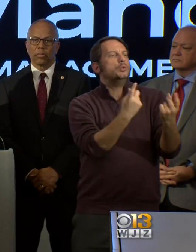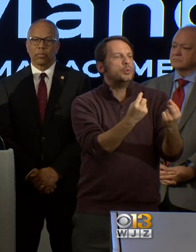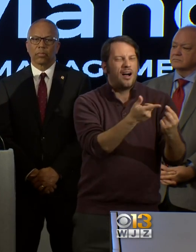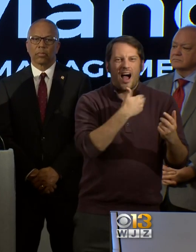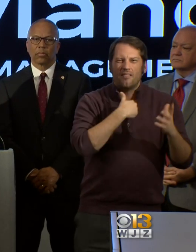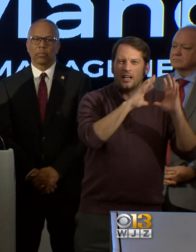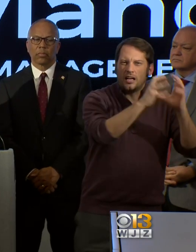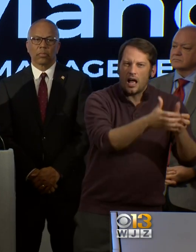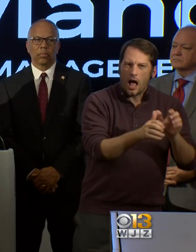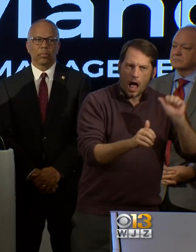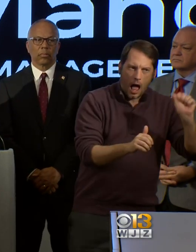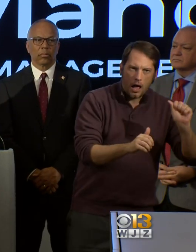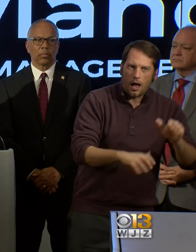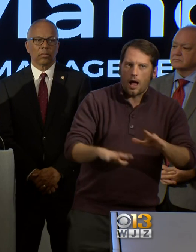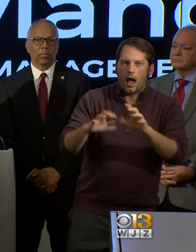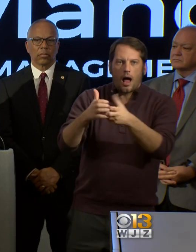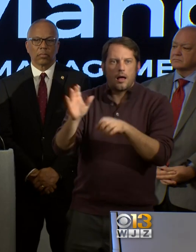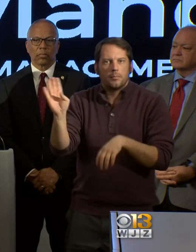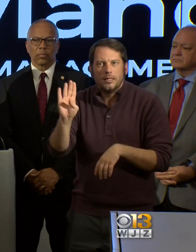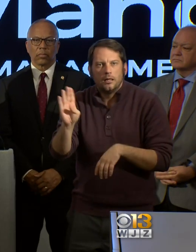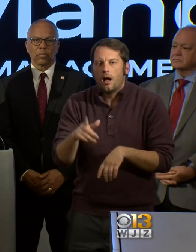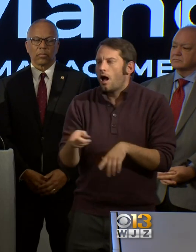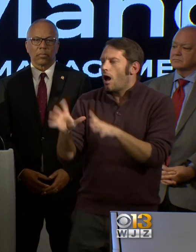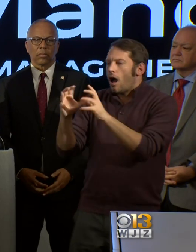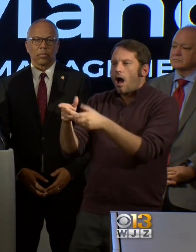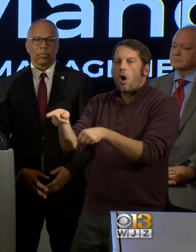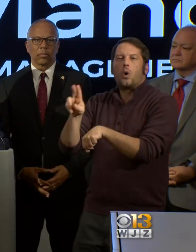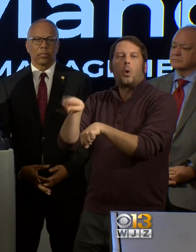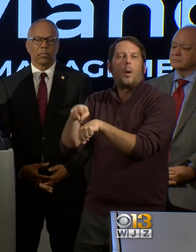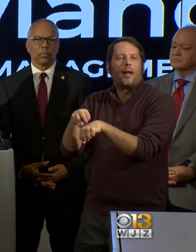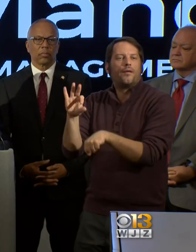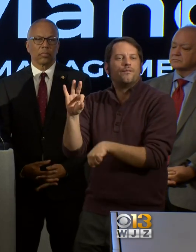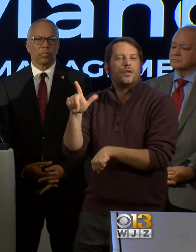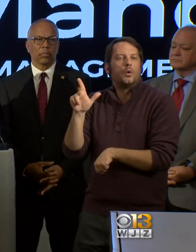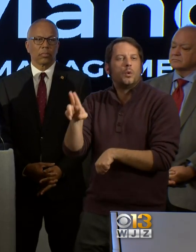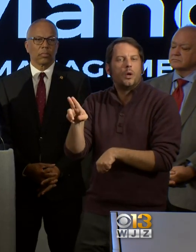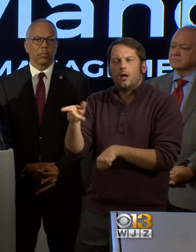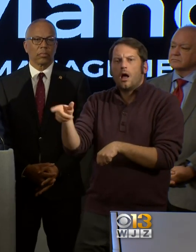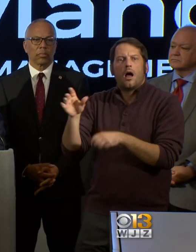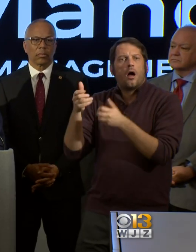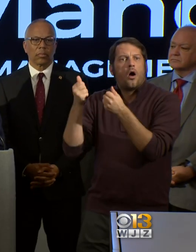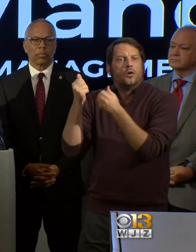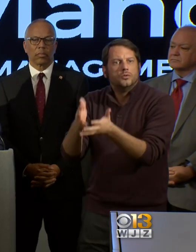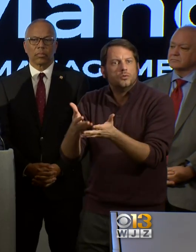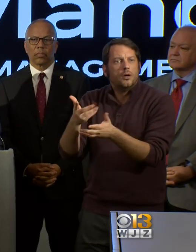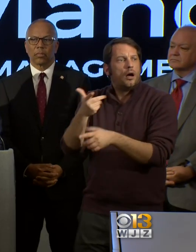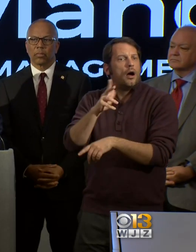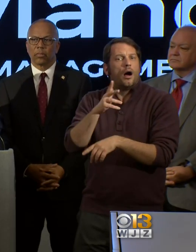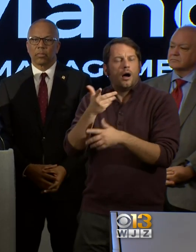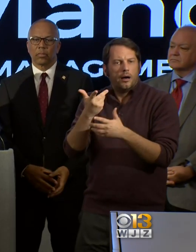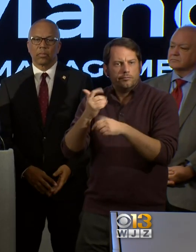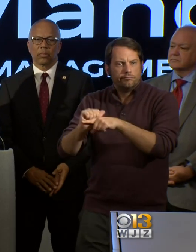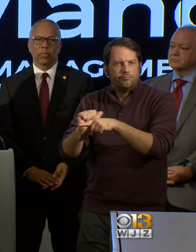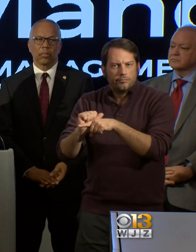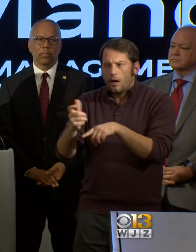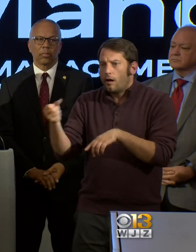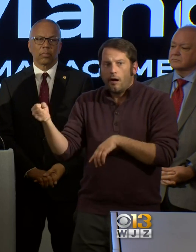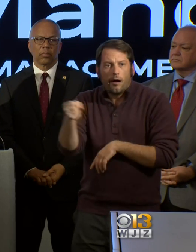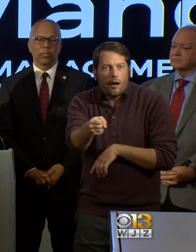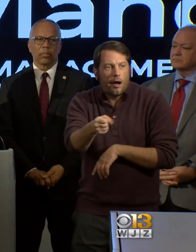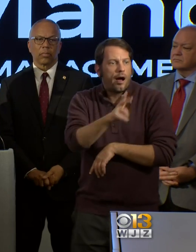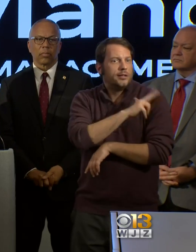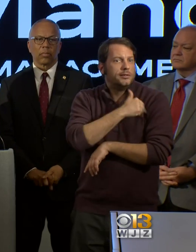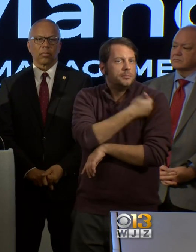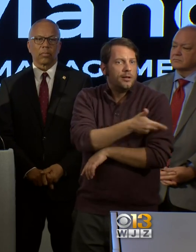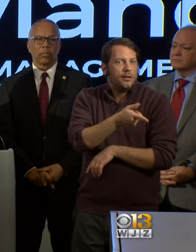flu, which has already resulted in the hospitalization of 3,000 Marylanders. And which has already taken